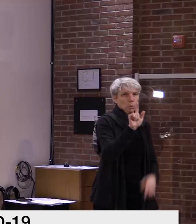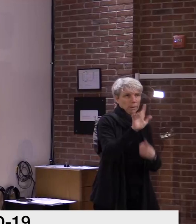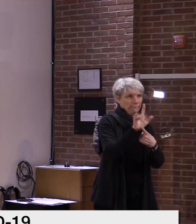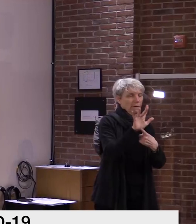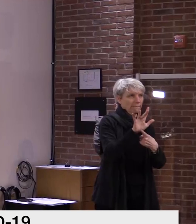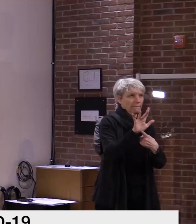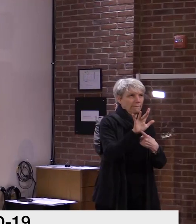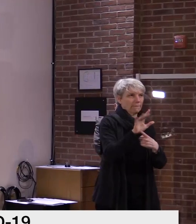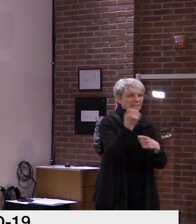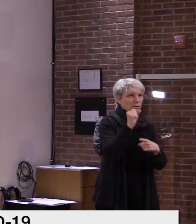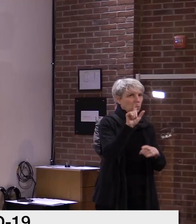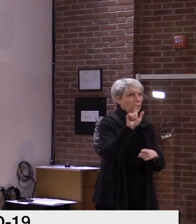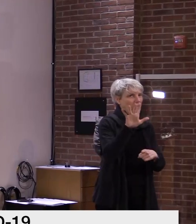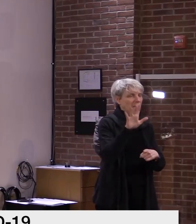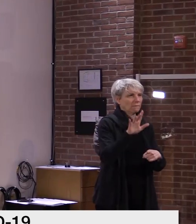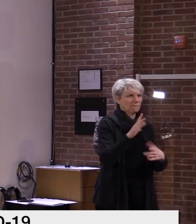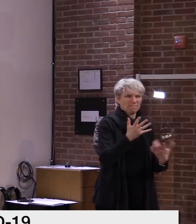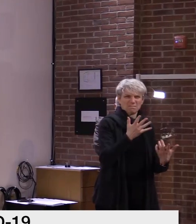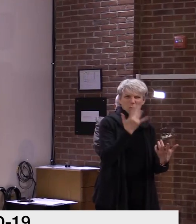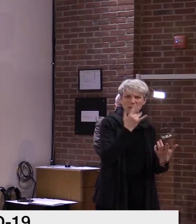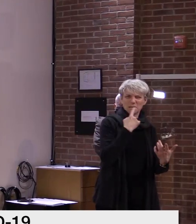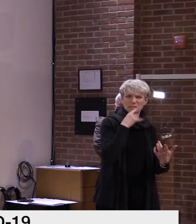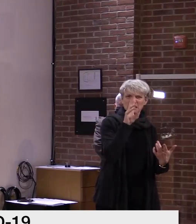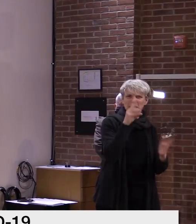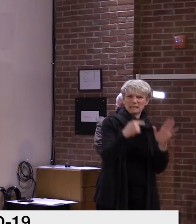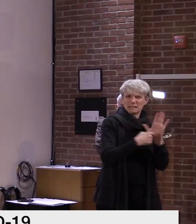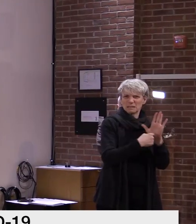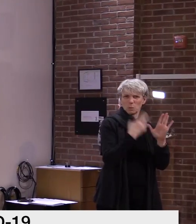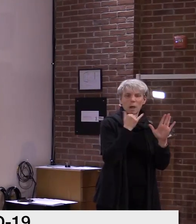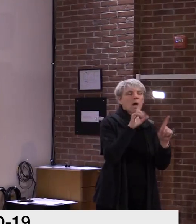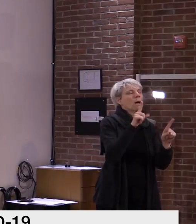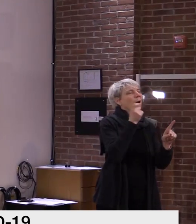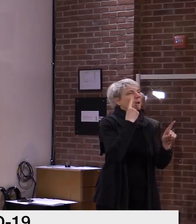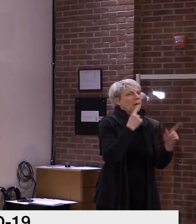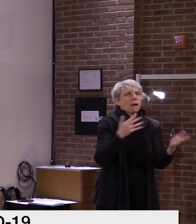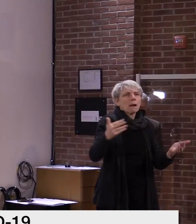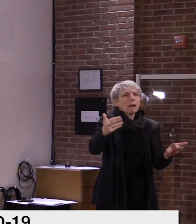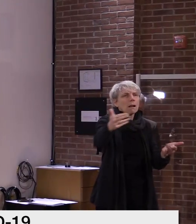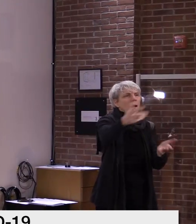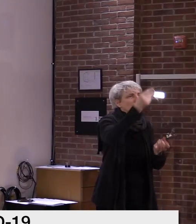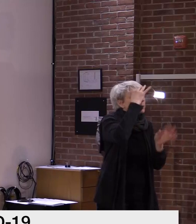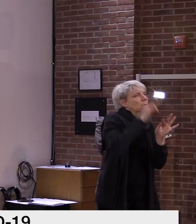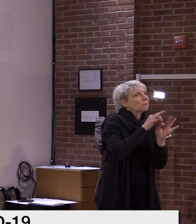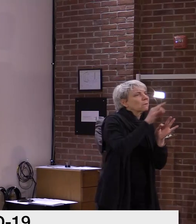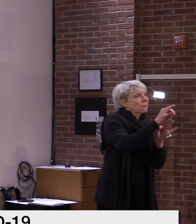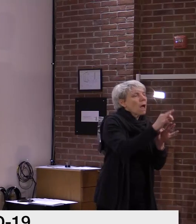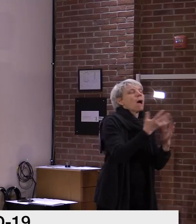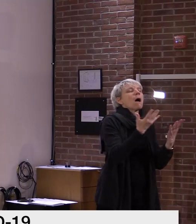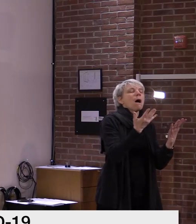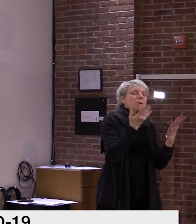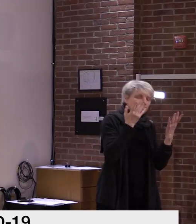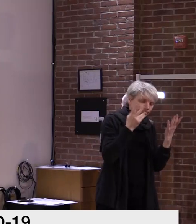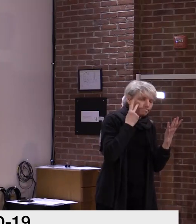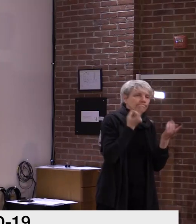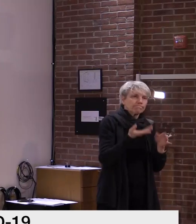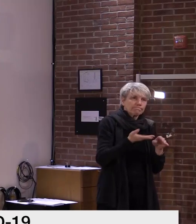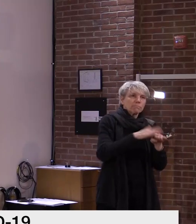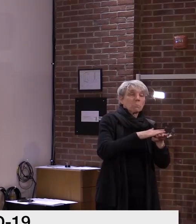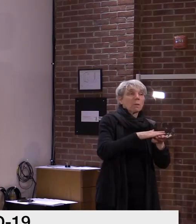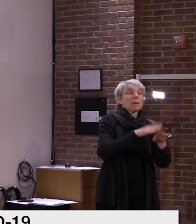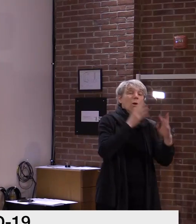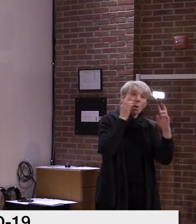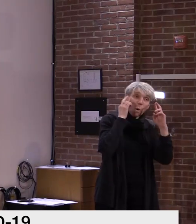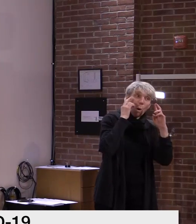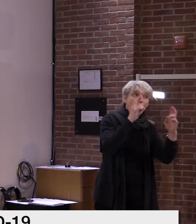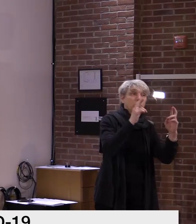25. This was due to a reporting delay. I do hope and expect we eventually will